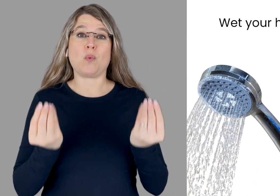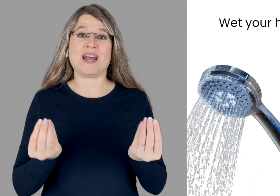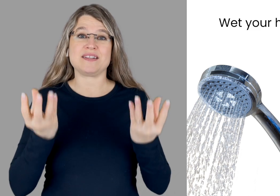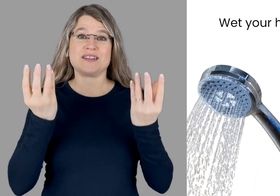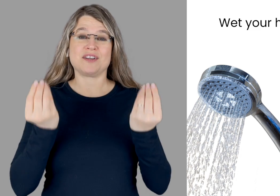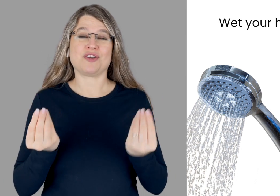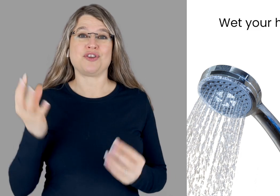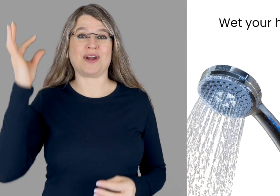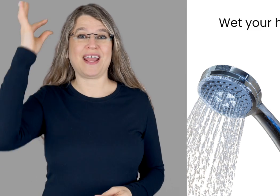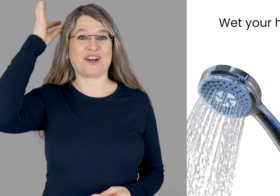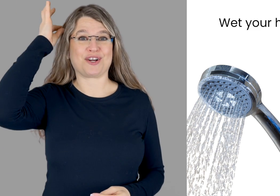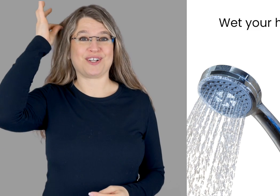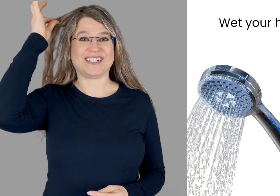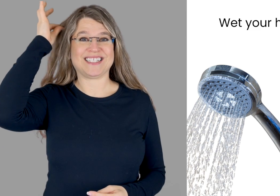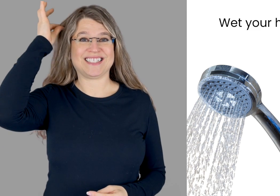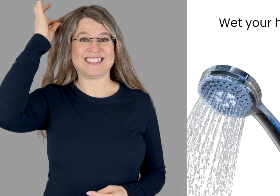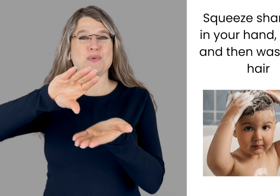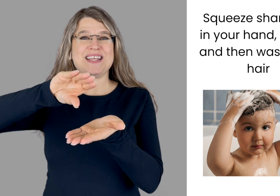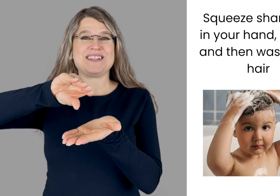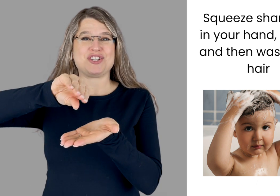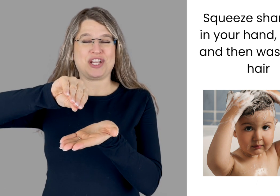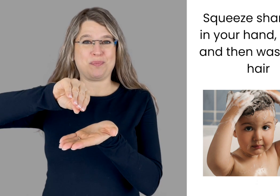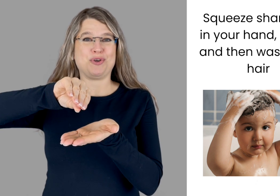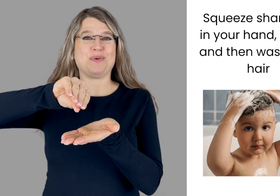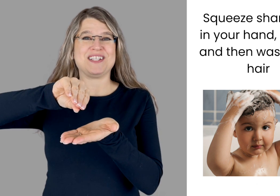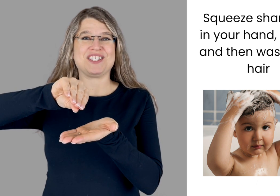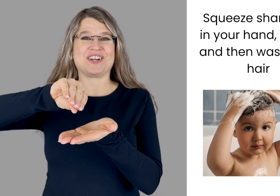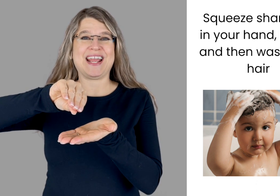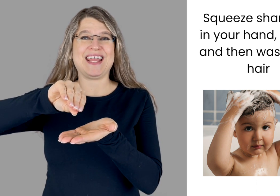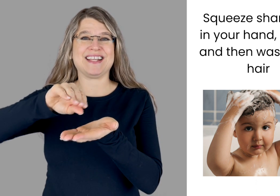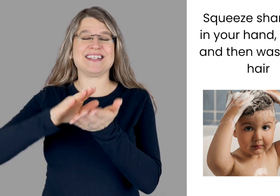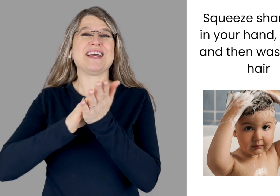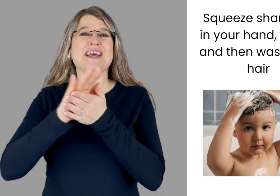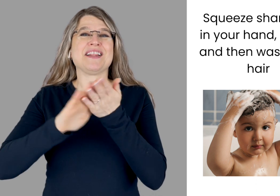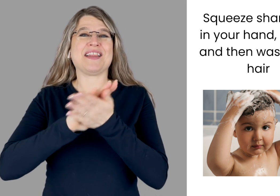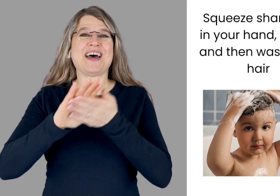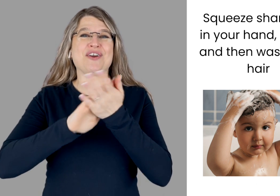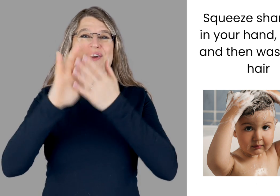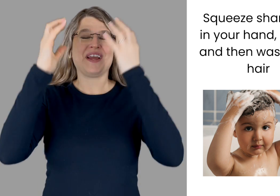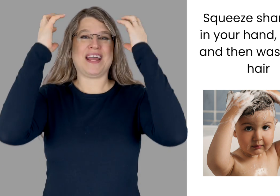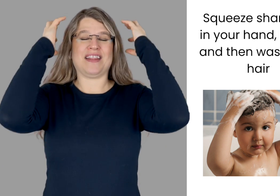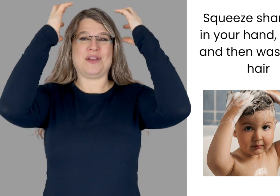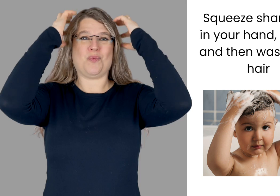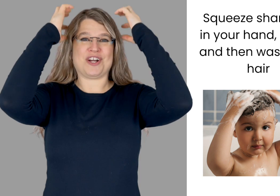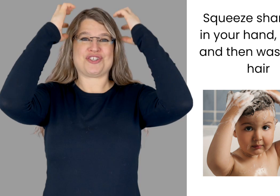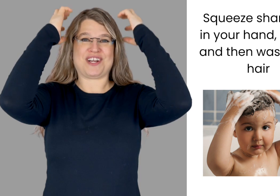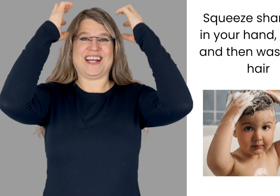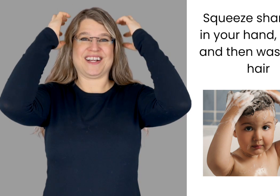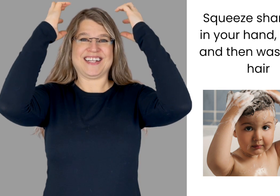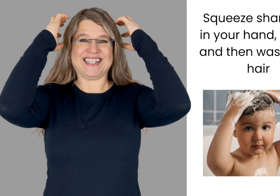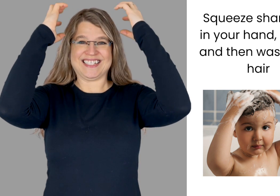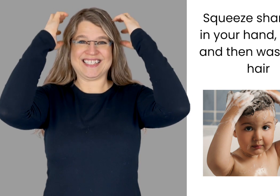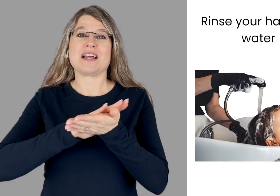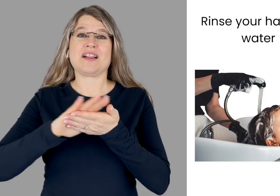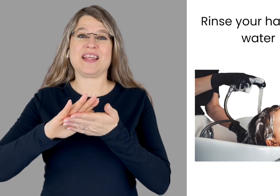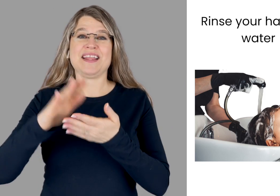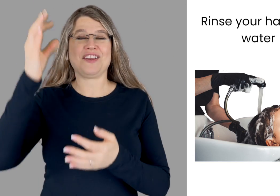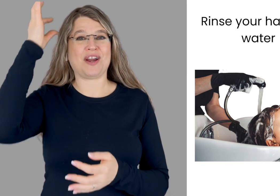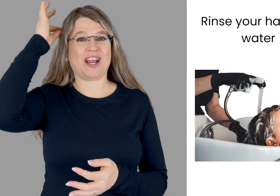Wet your hair. Squeeze shampoo into your hand, lather, and then wash your hair. Clean your hair